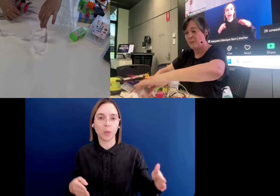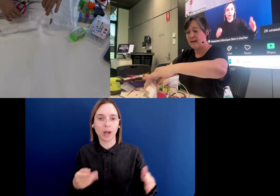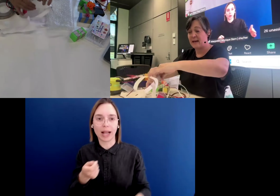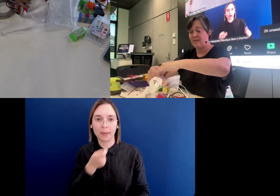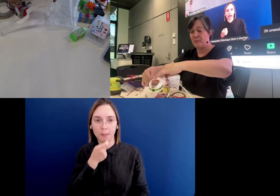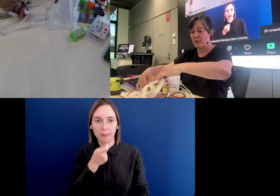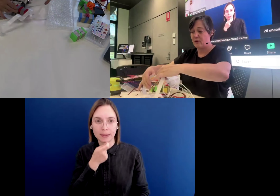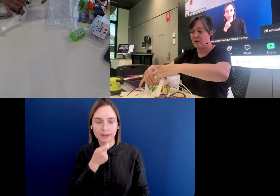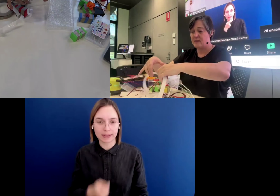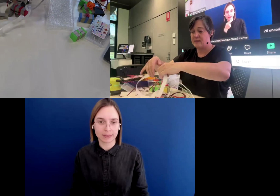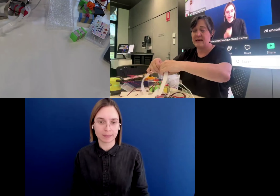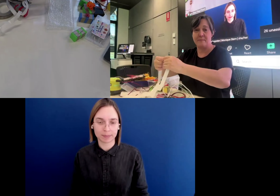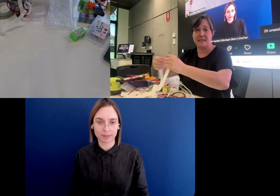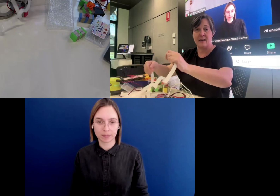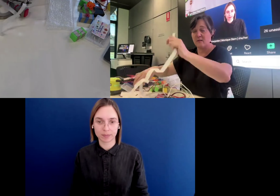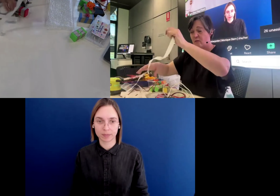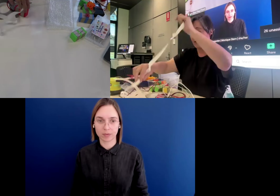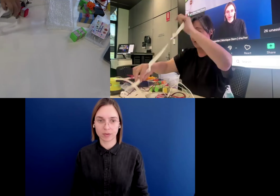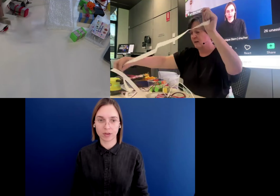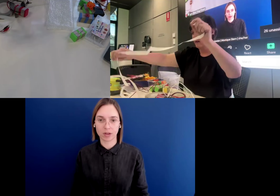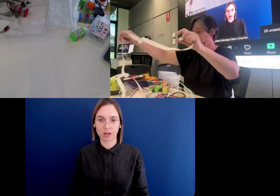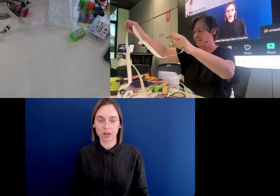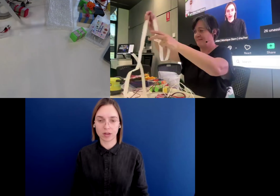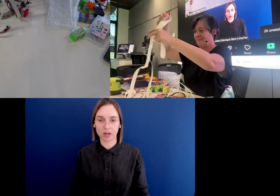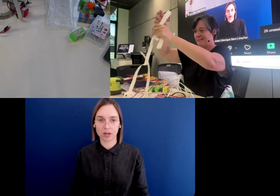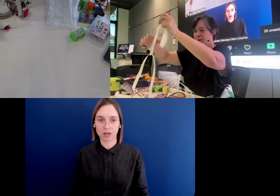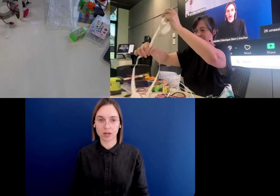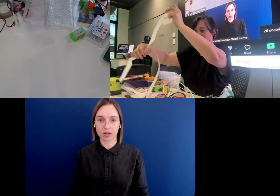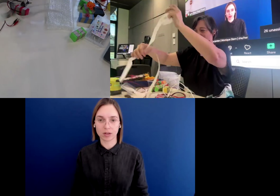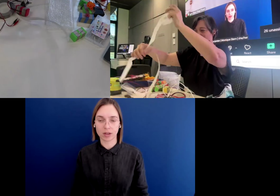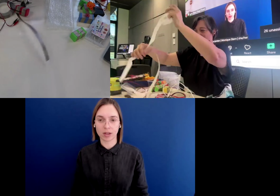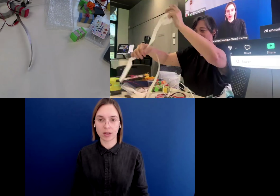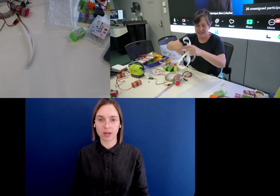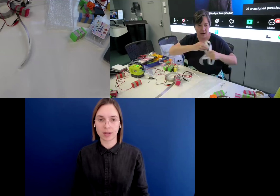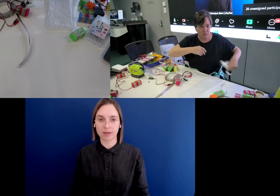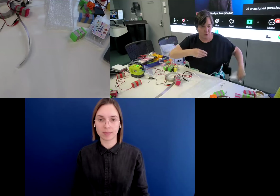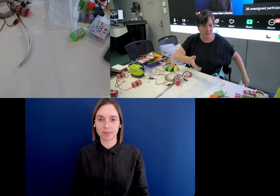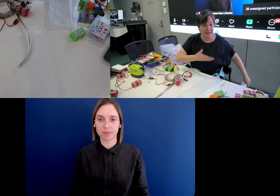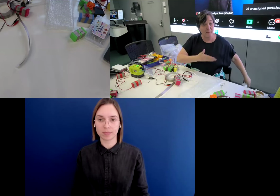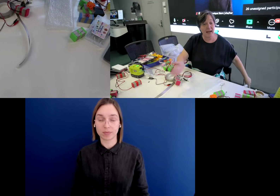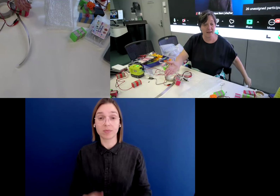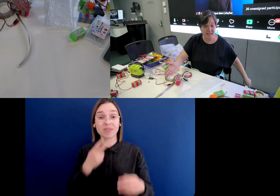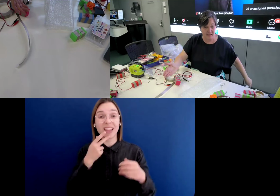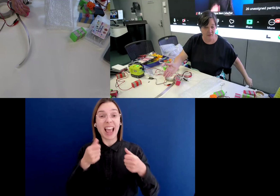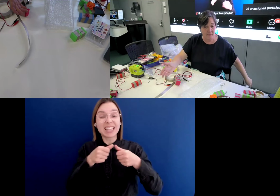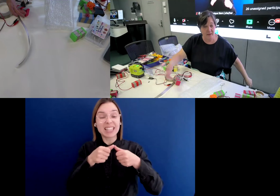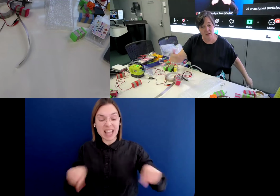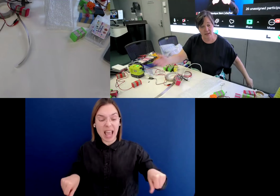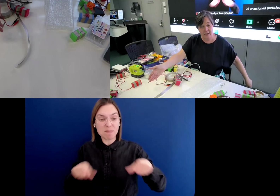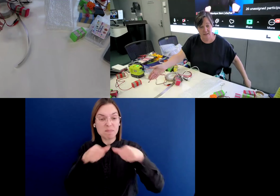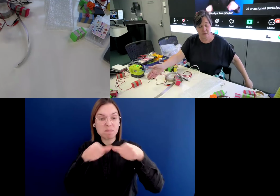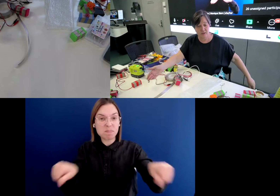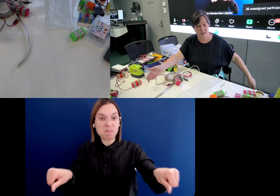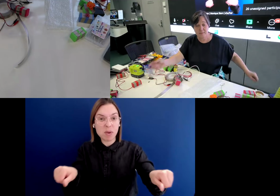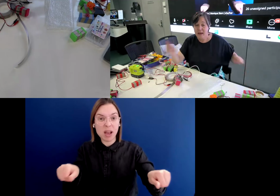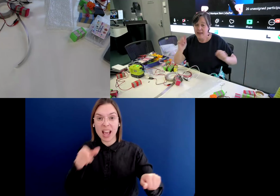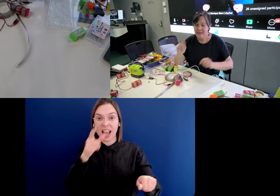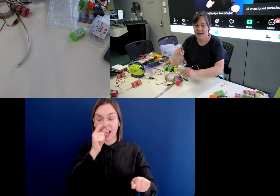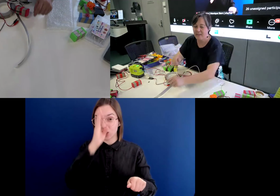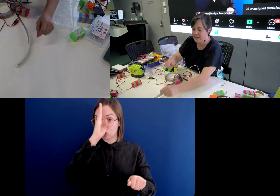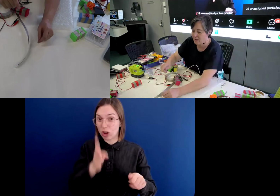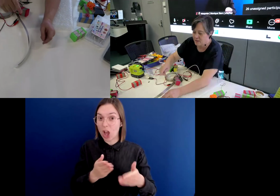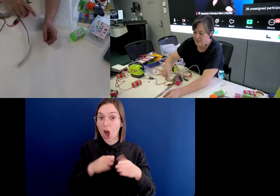So if you put those tape down on, a piece of cardboard or a laminated sheet or something, you could actually reuse.